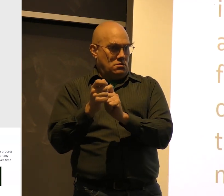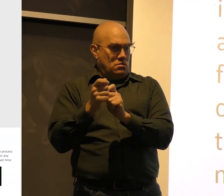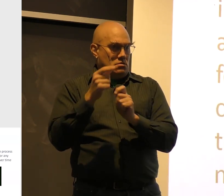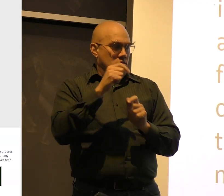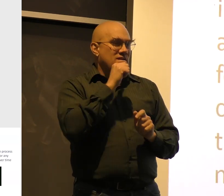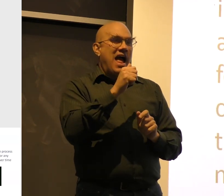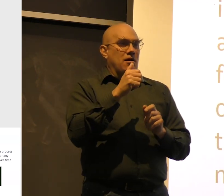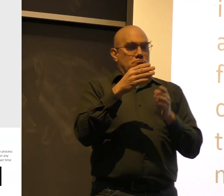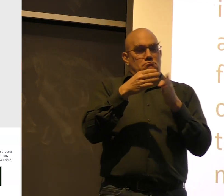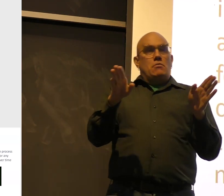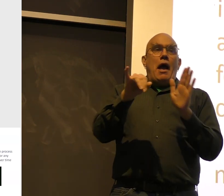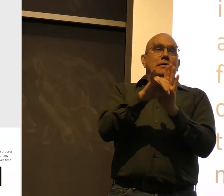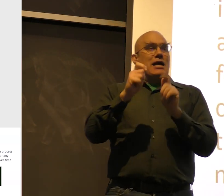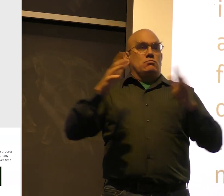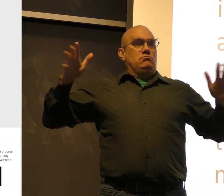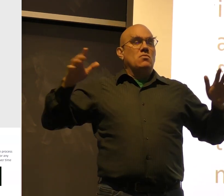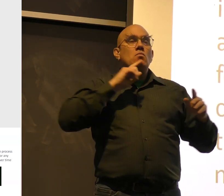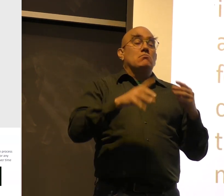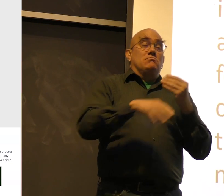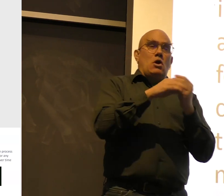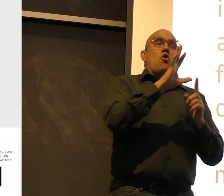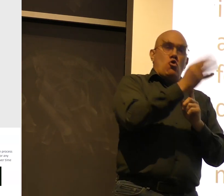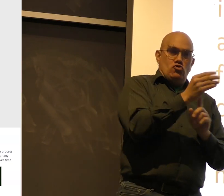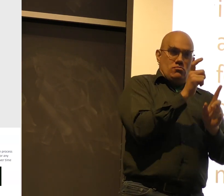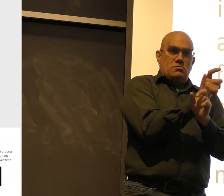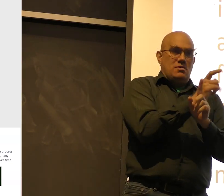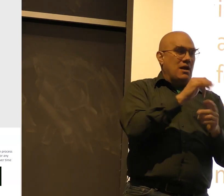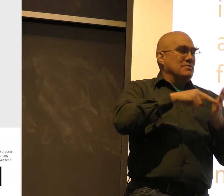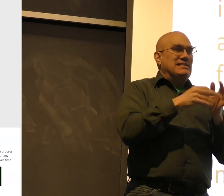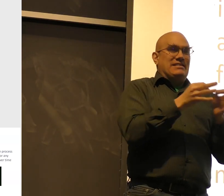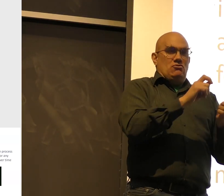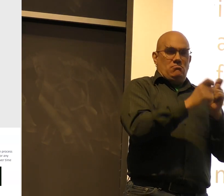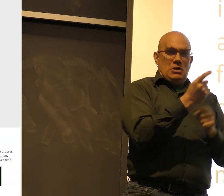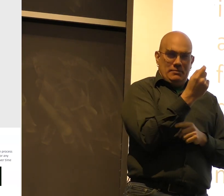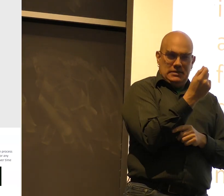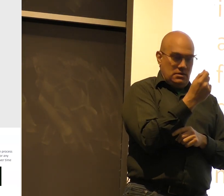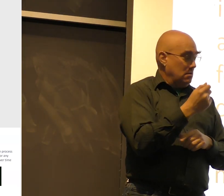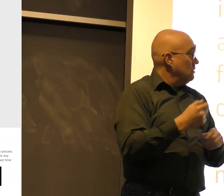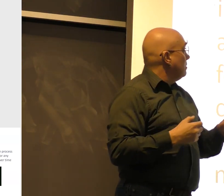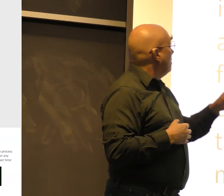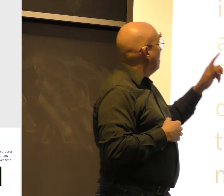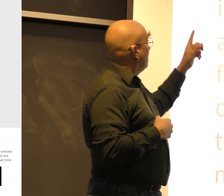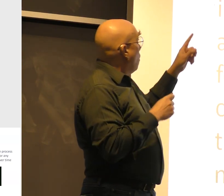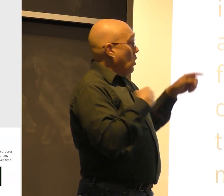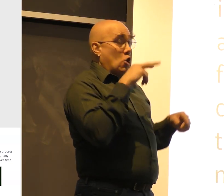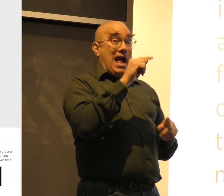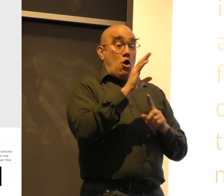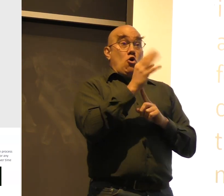cultural evolution, not just the two separate. And that has changed a little bit over time.